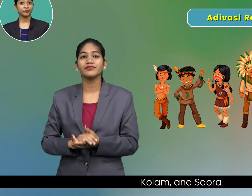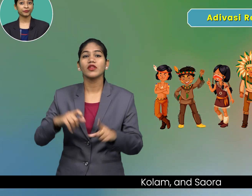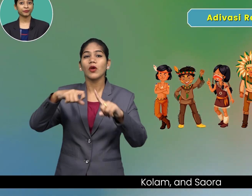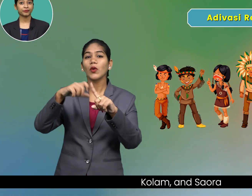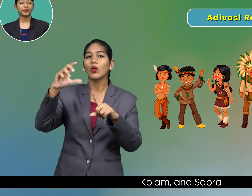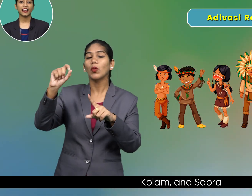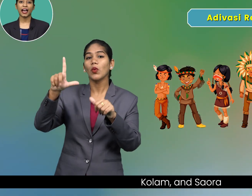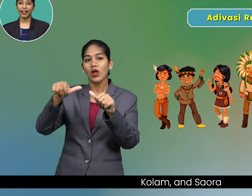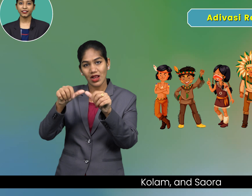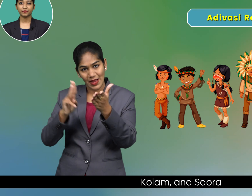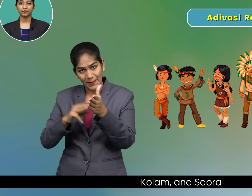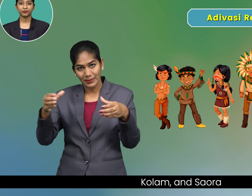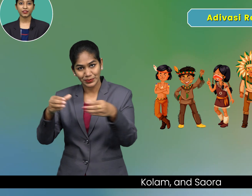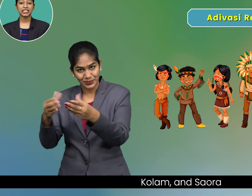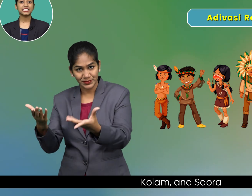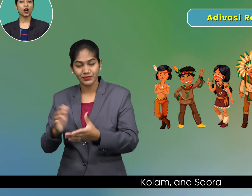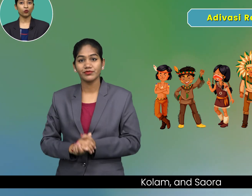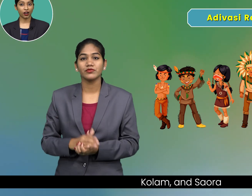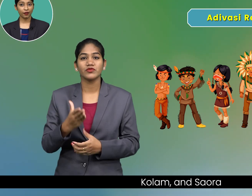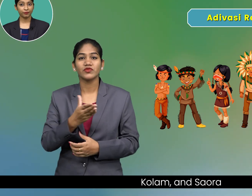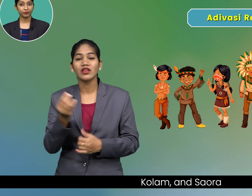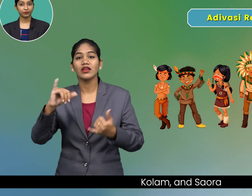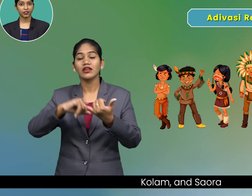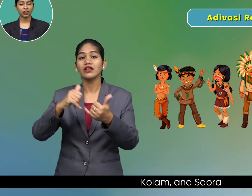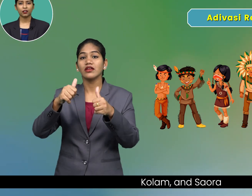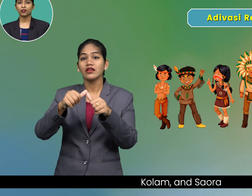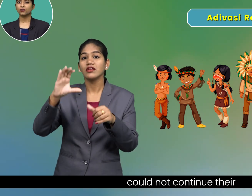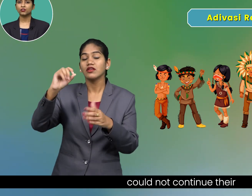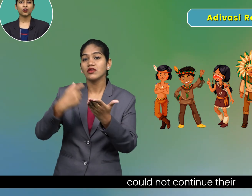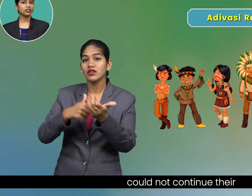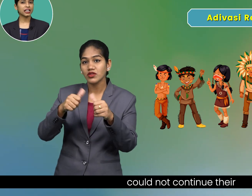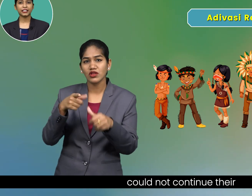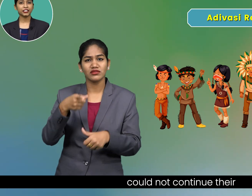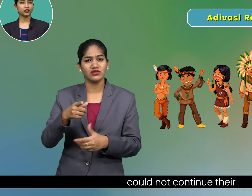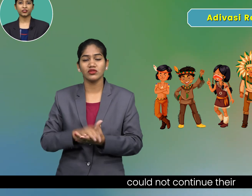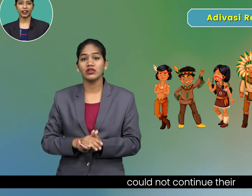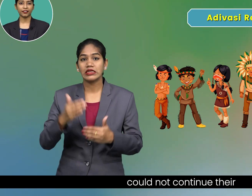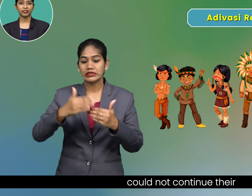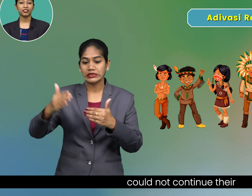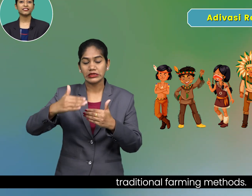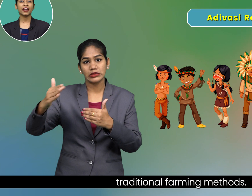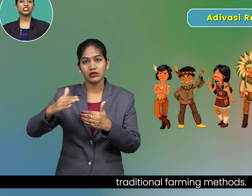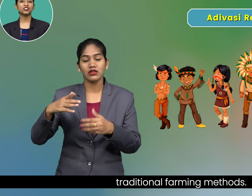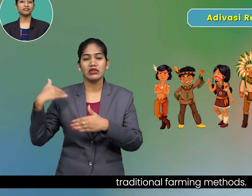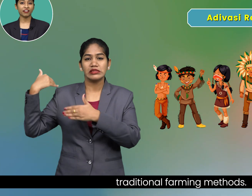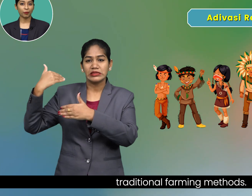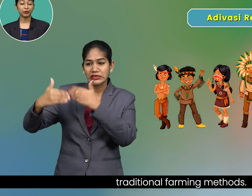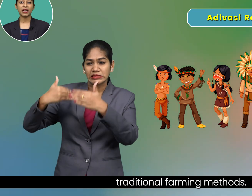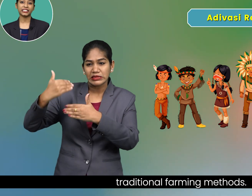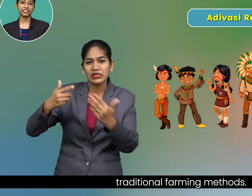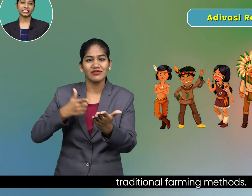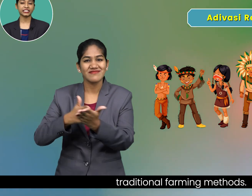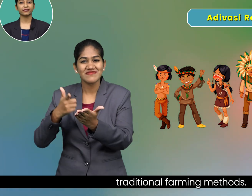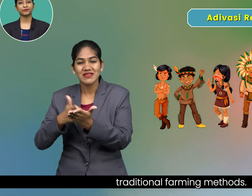Kolam and Saora could not continue their traditional